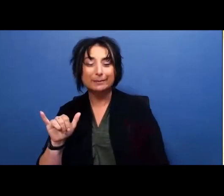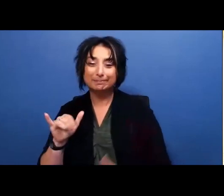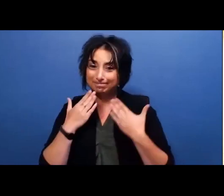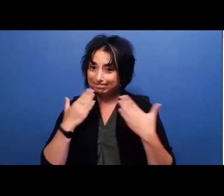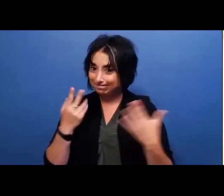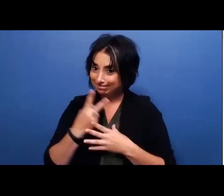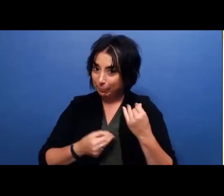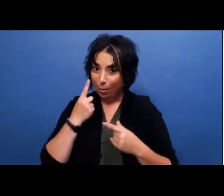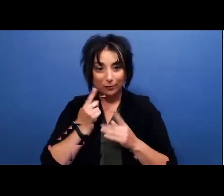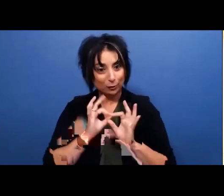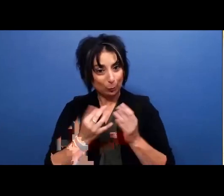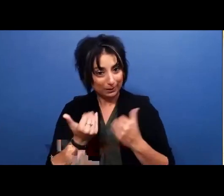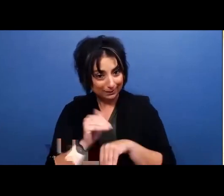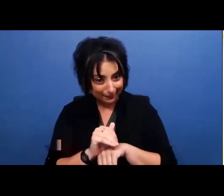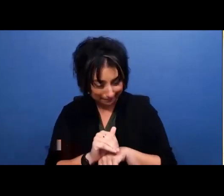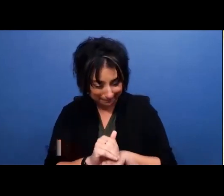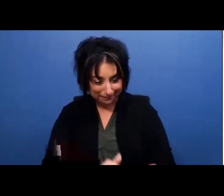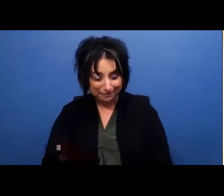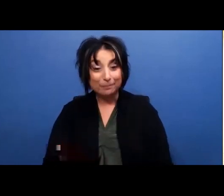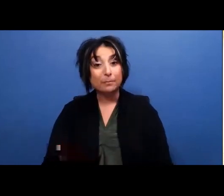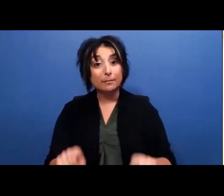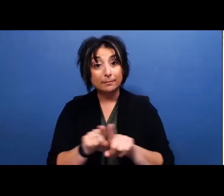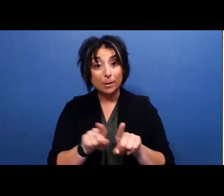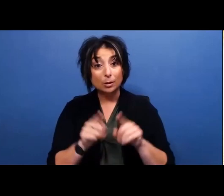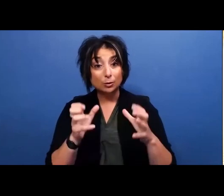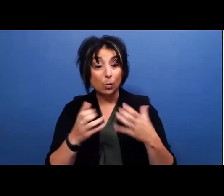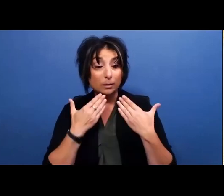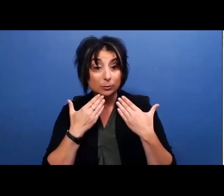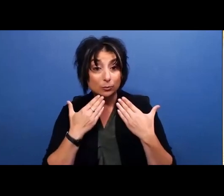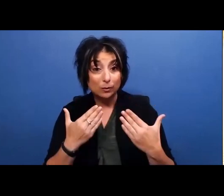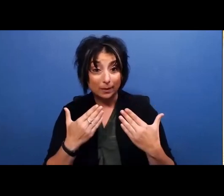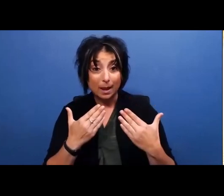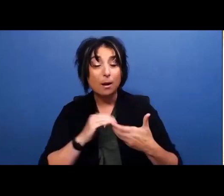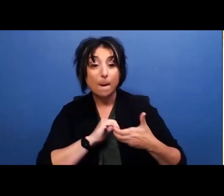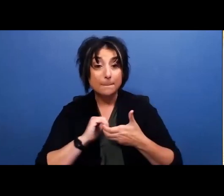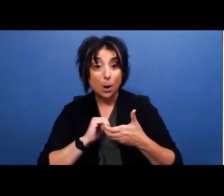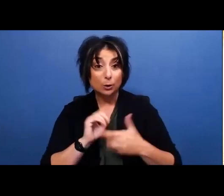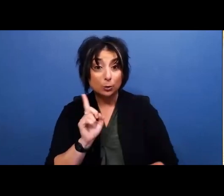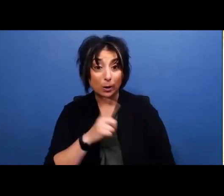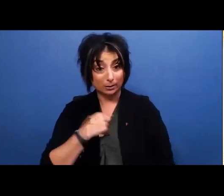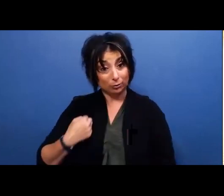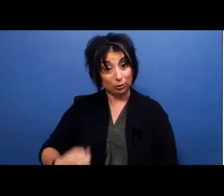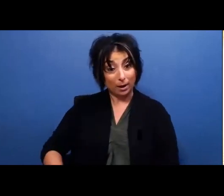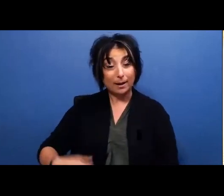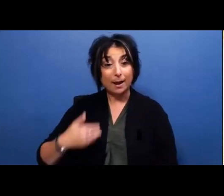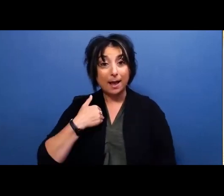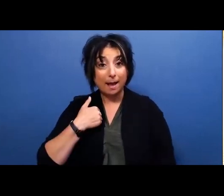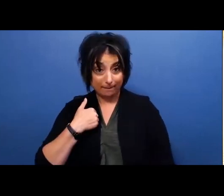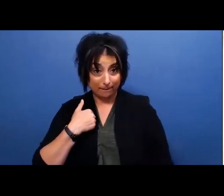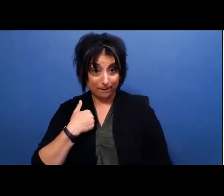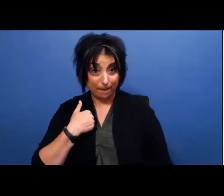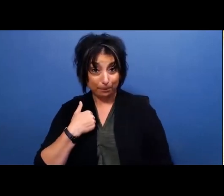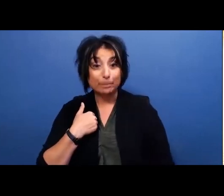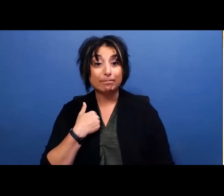being here this evening. I would also like to thank our partners in China. We have Jilin